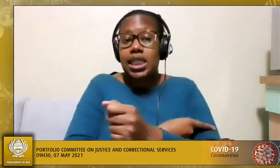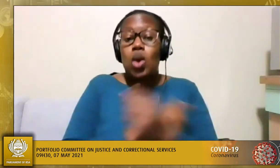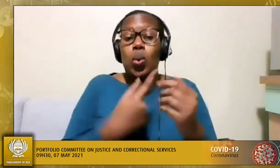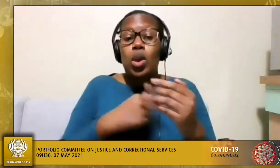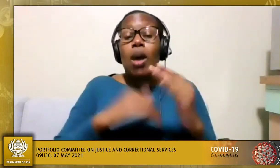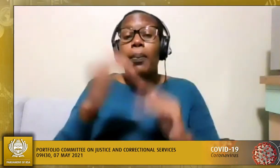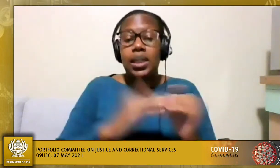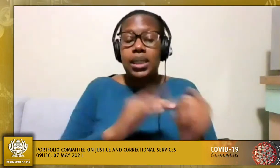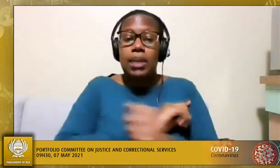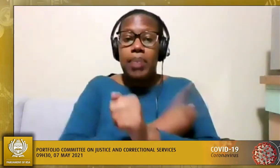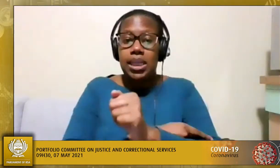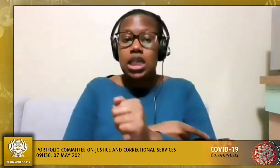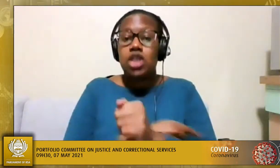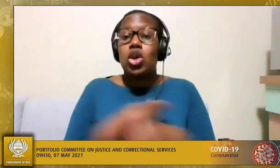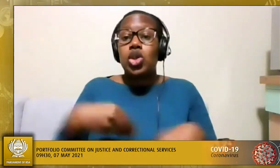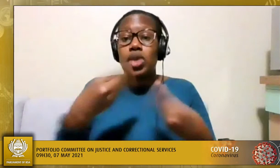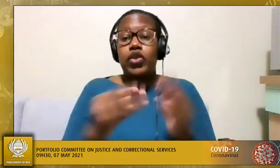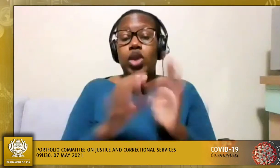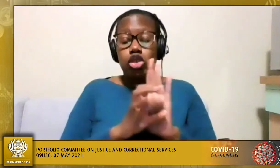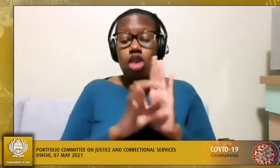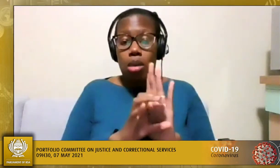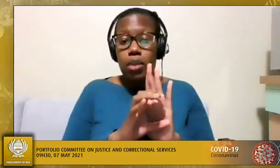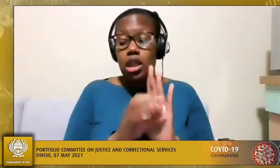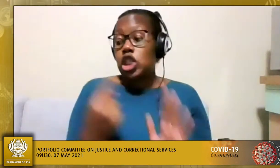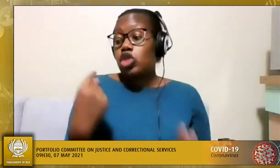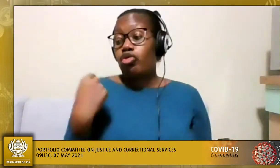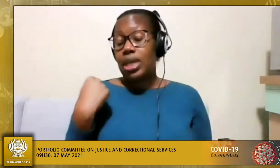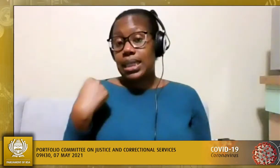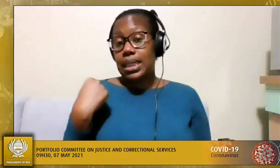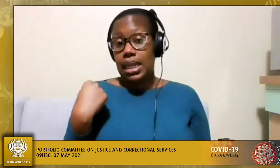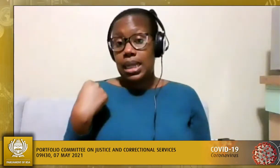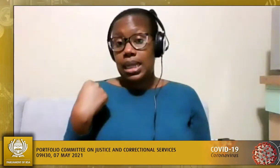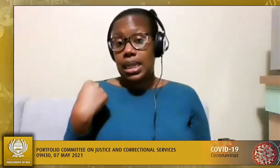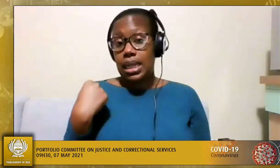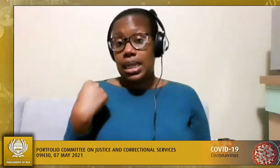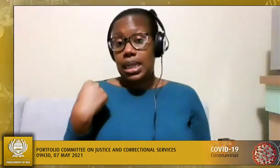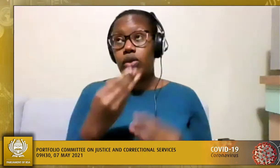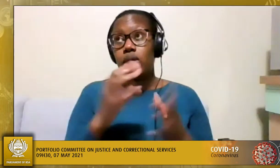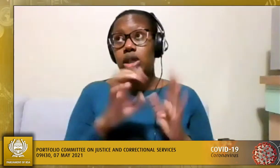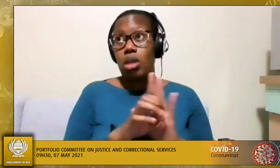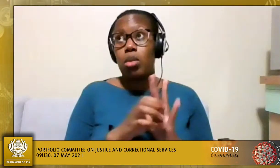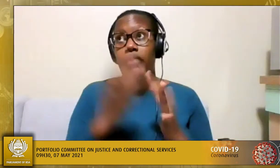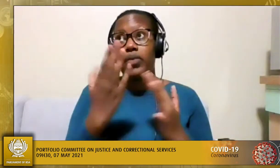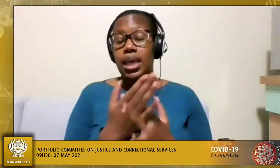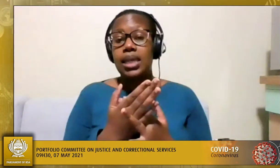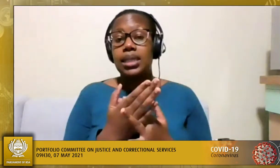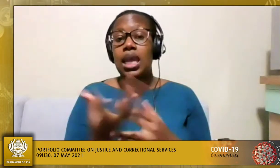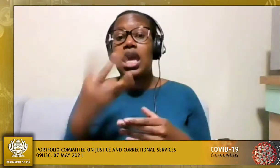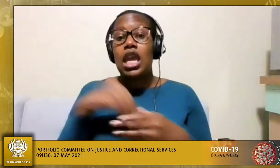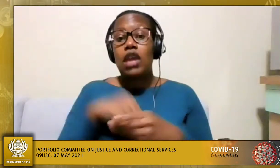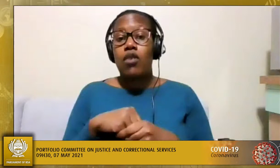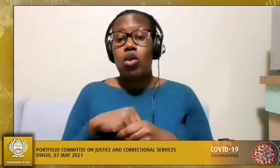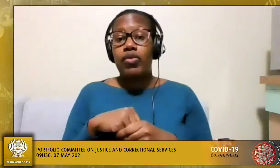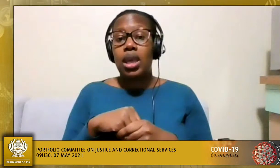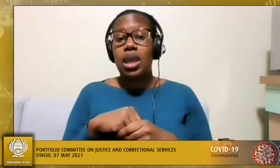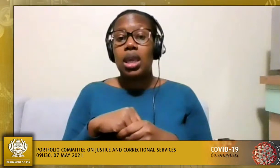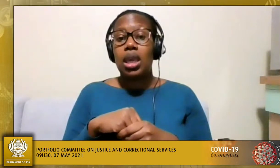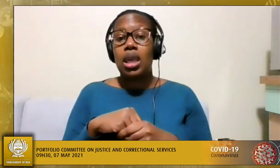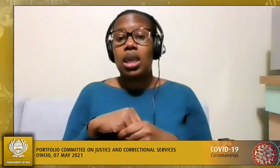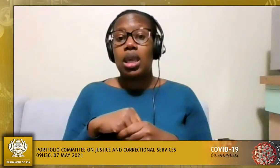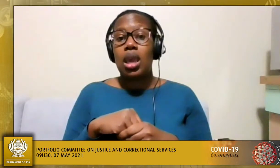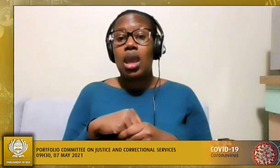just recently to give an example um of of a matter involving one of a very